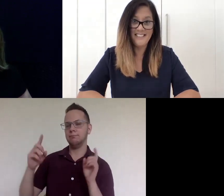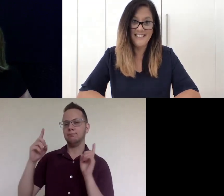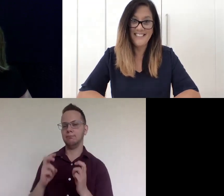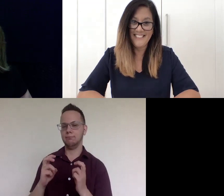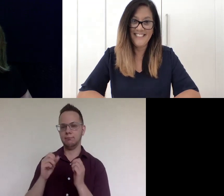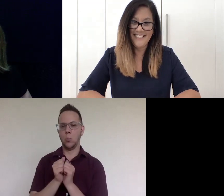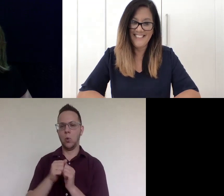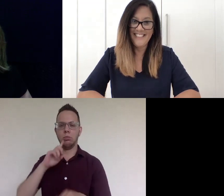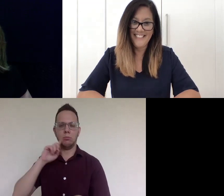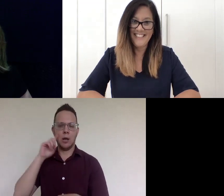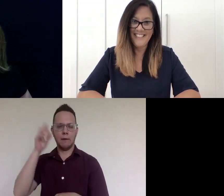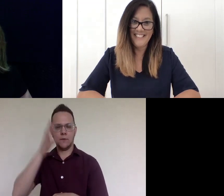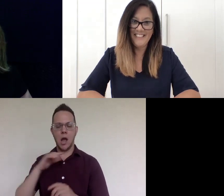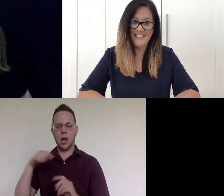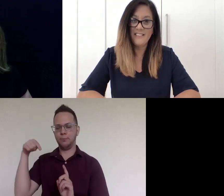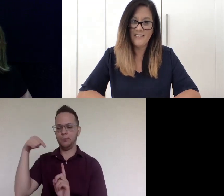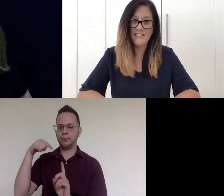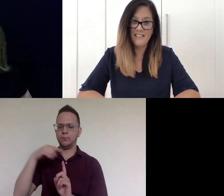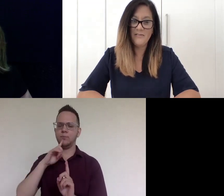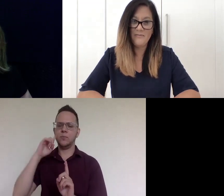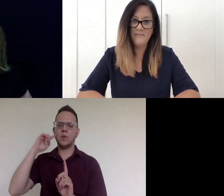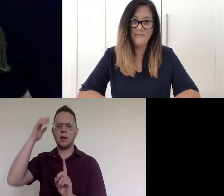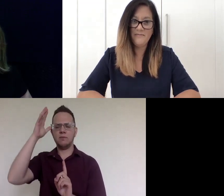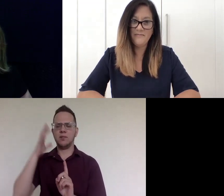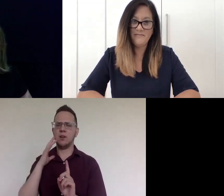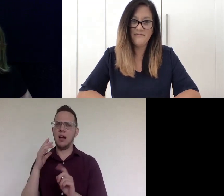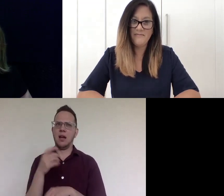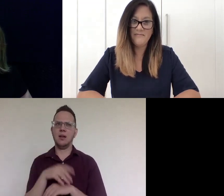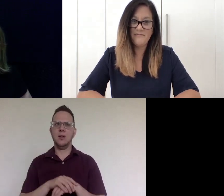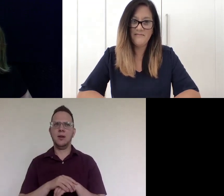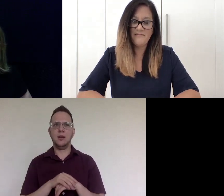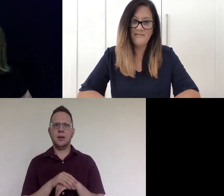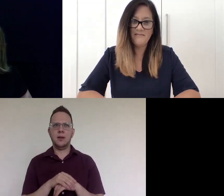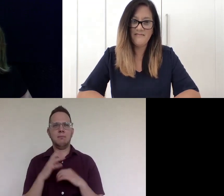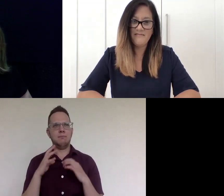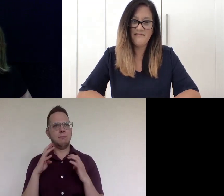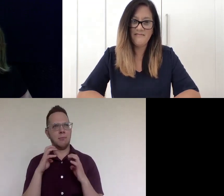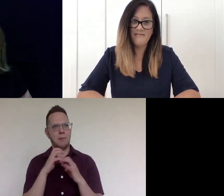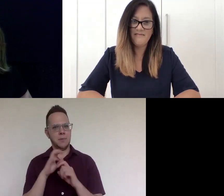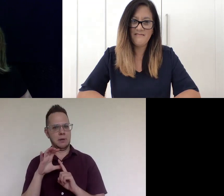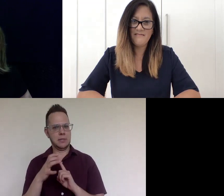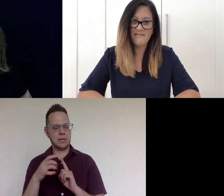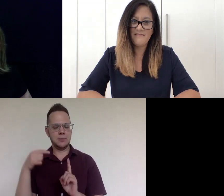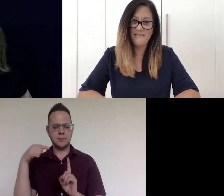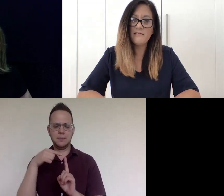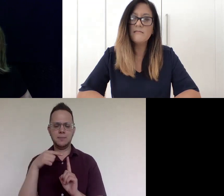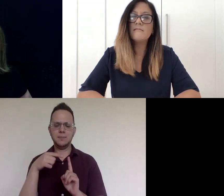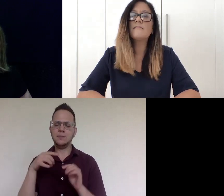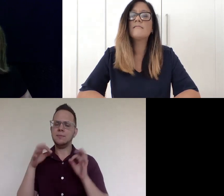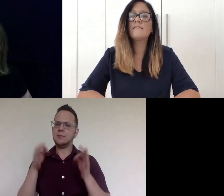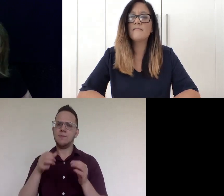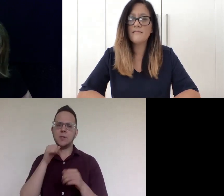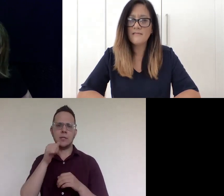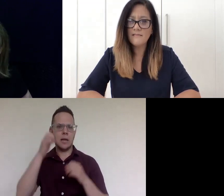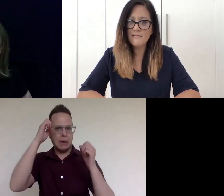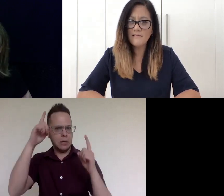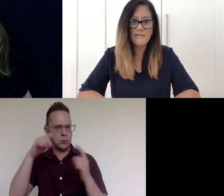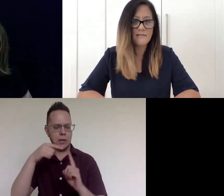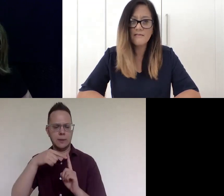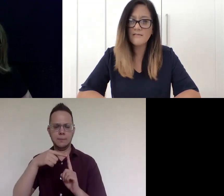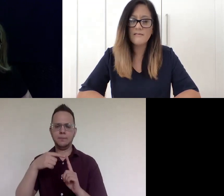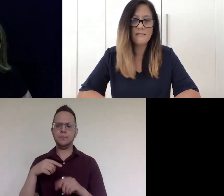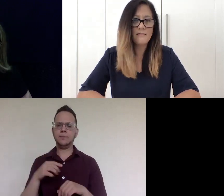absolutely." So I went ahead and met with this deaf guy, and it was a really complicated case. The